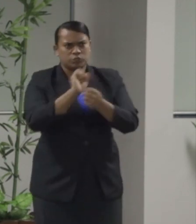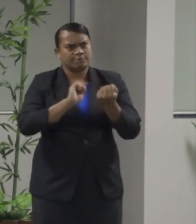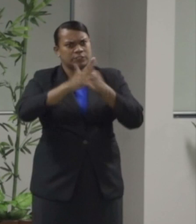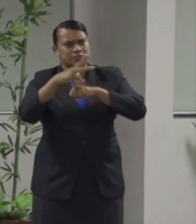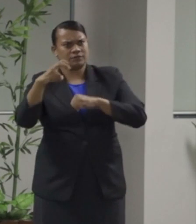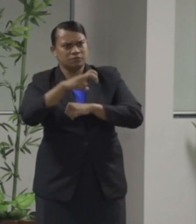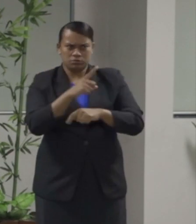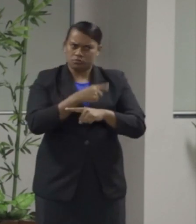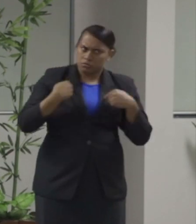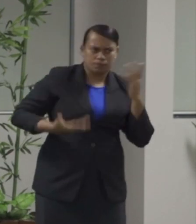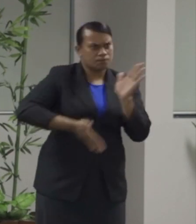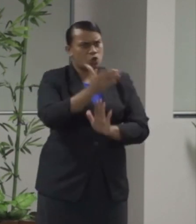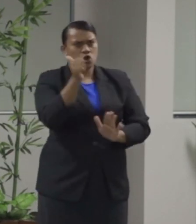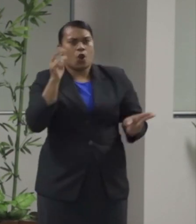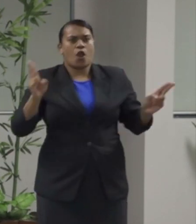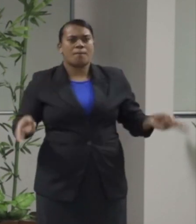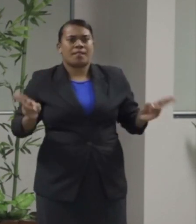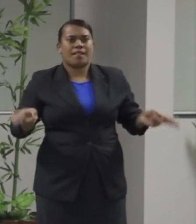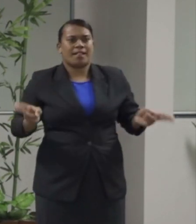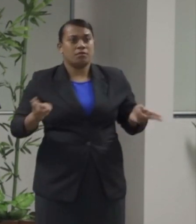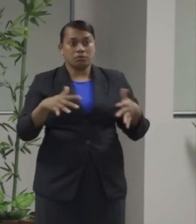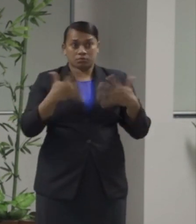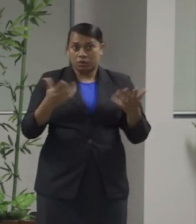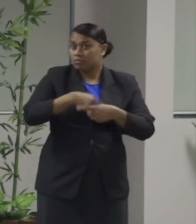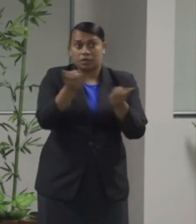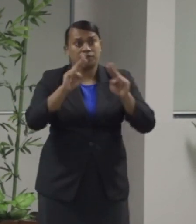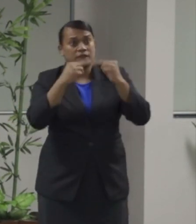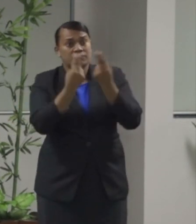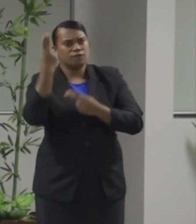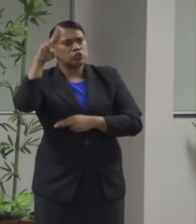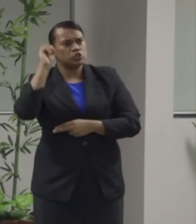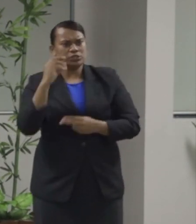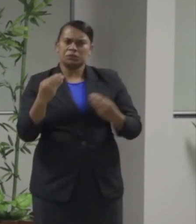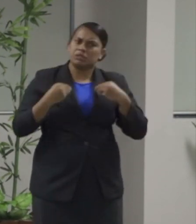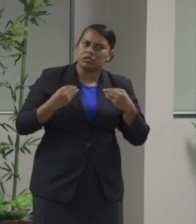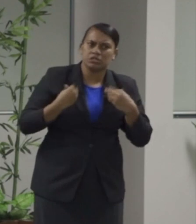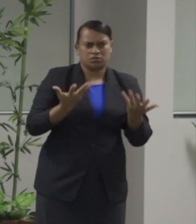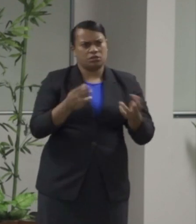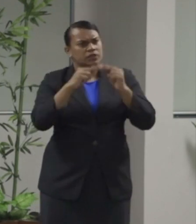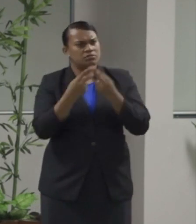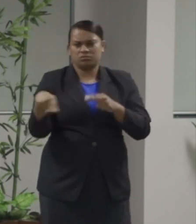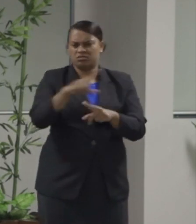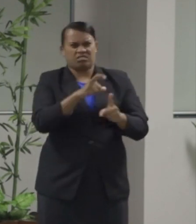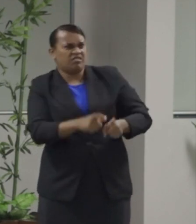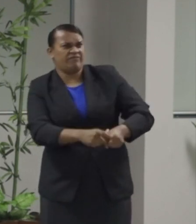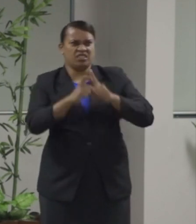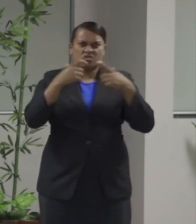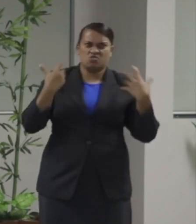life, many Fijian businesses and families are in for a very difficult time, difficult month